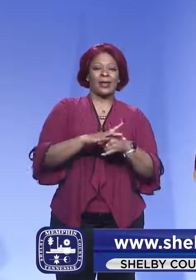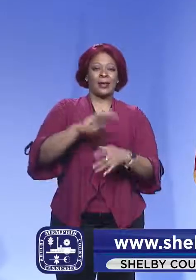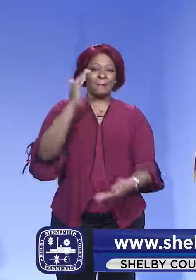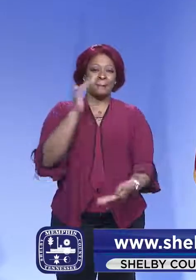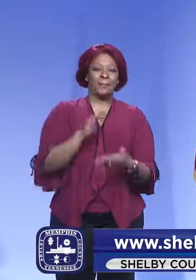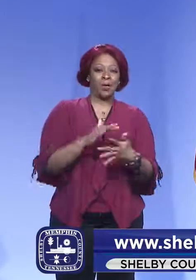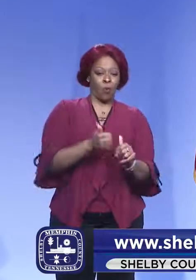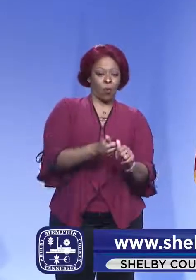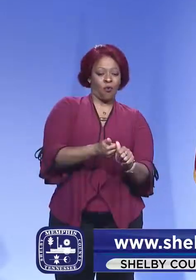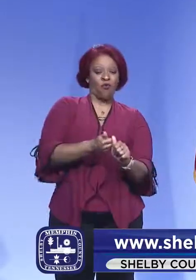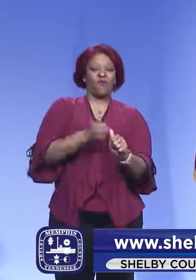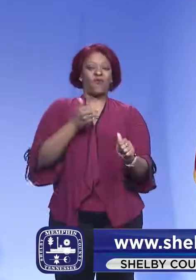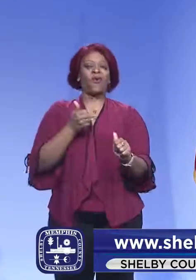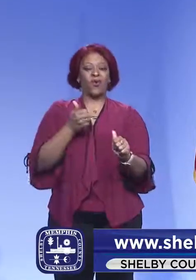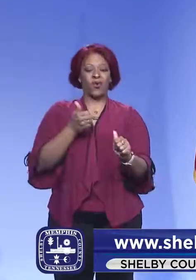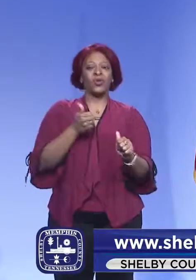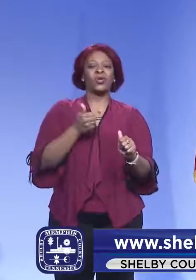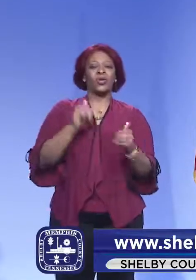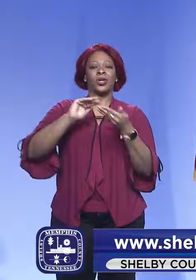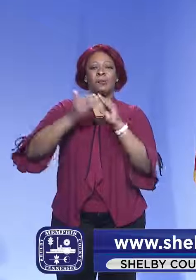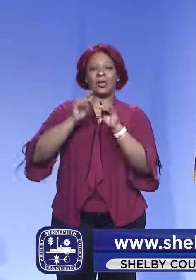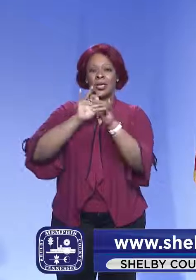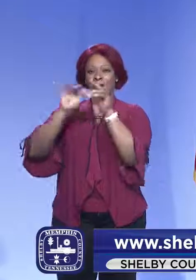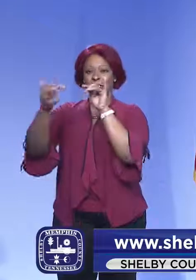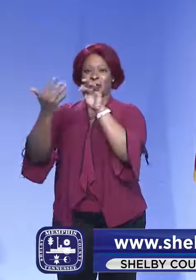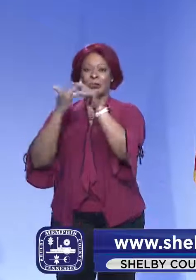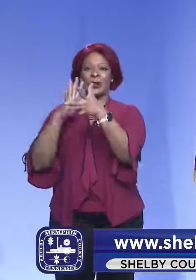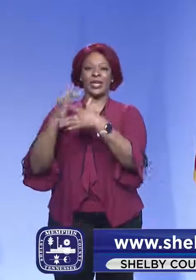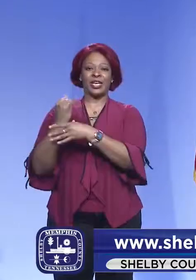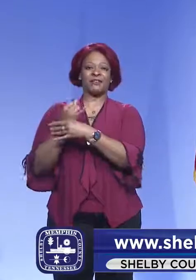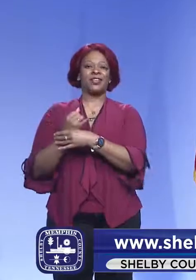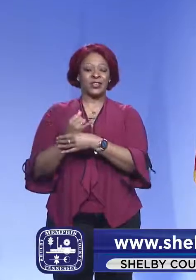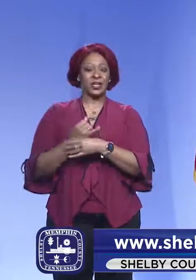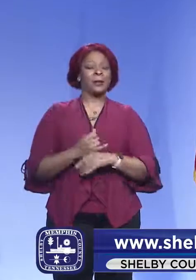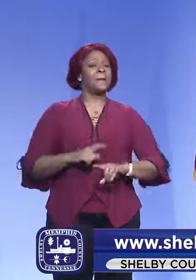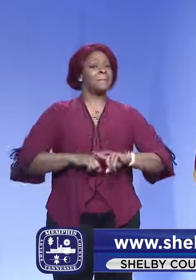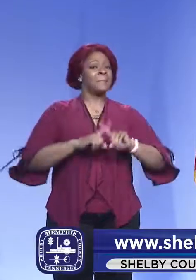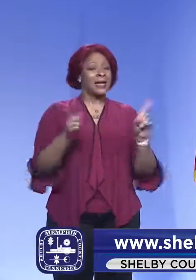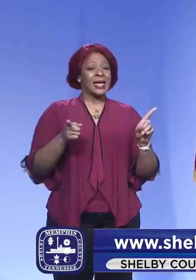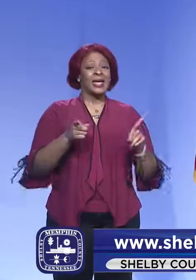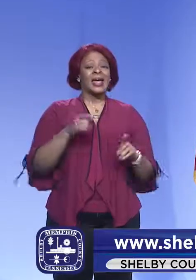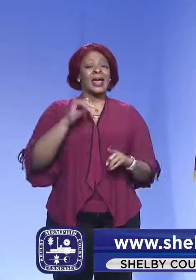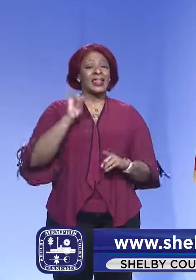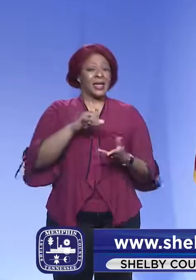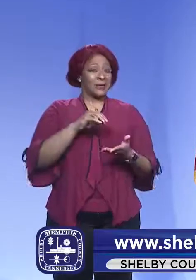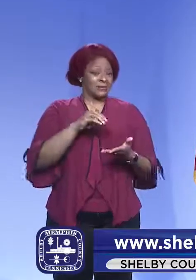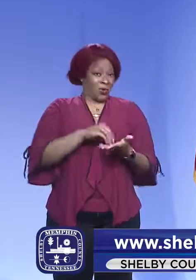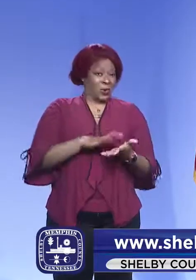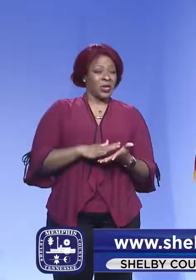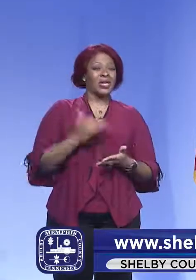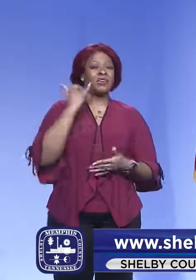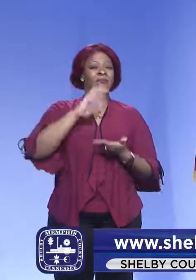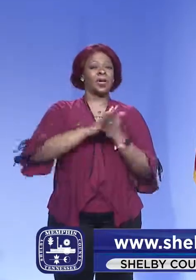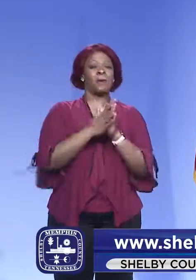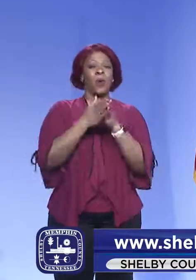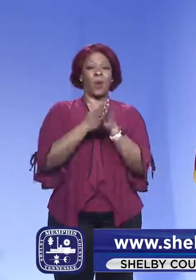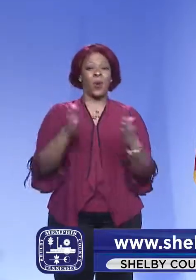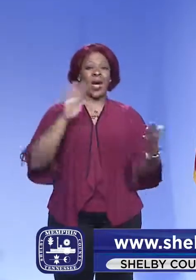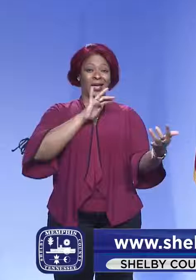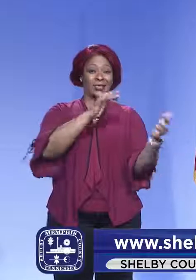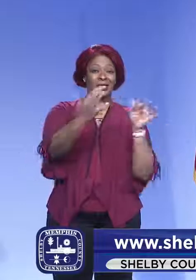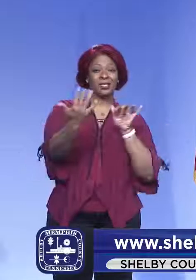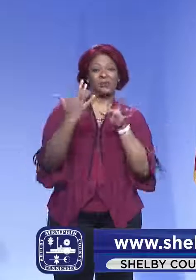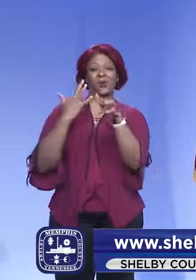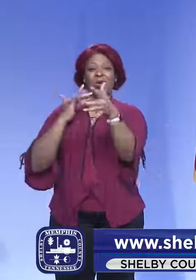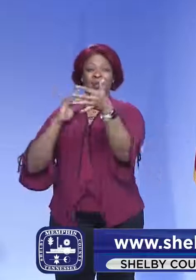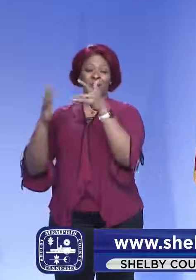or avoid moving into community level interventions. However, with that noted, if there becomes widespread